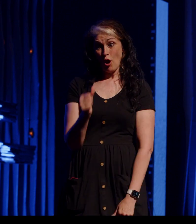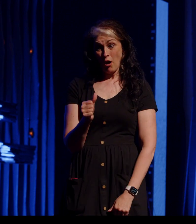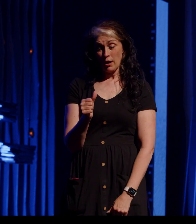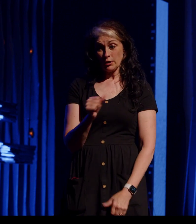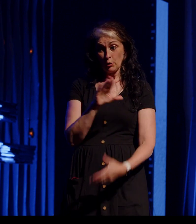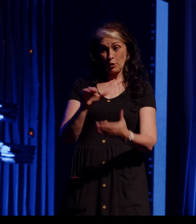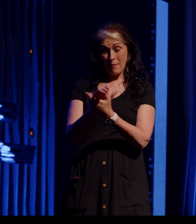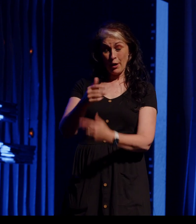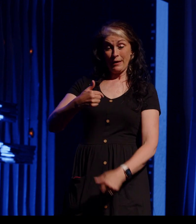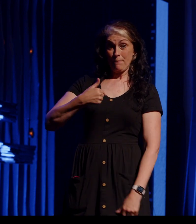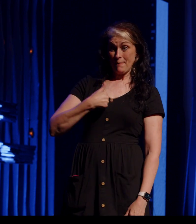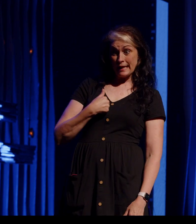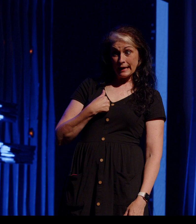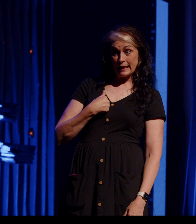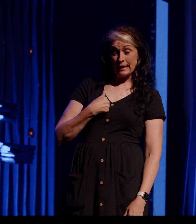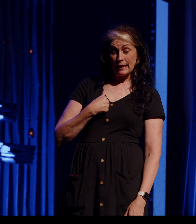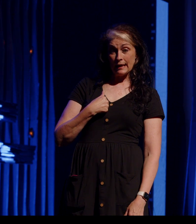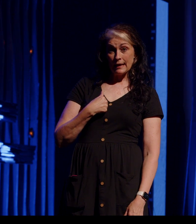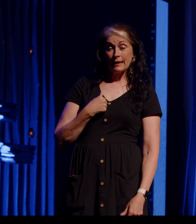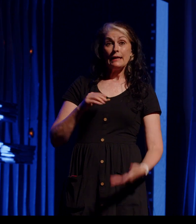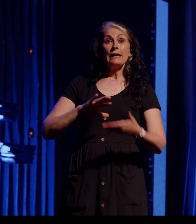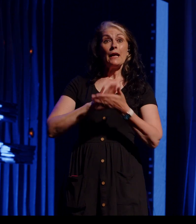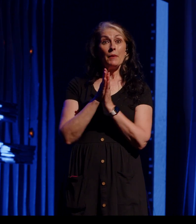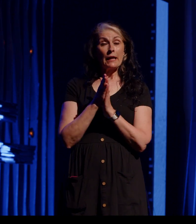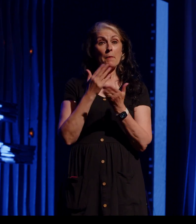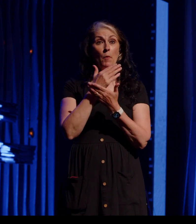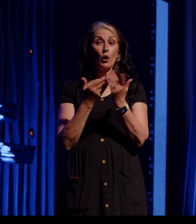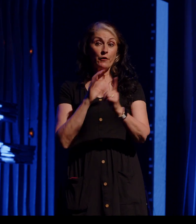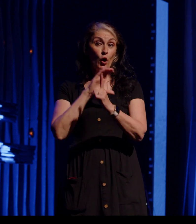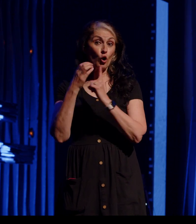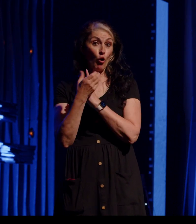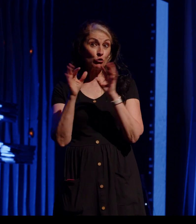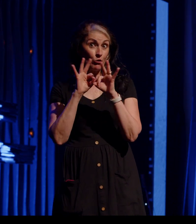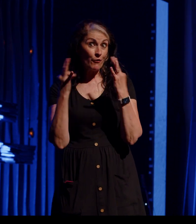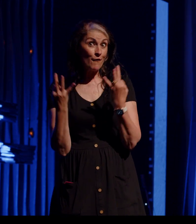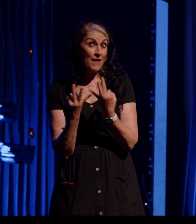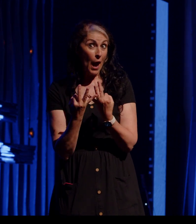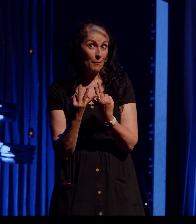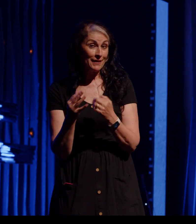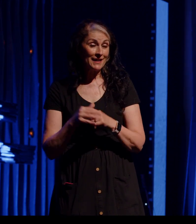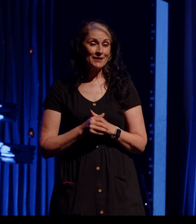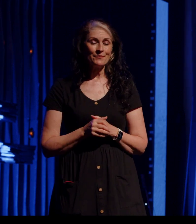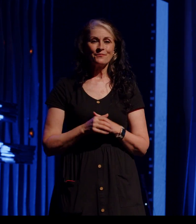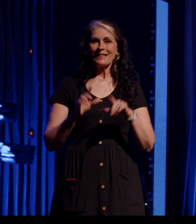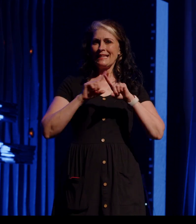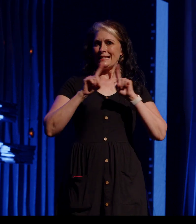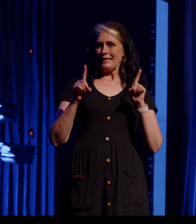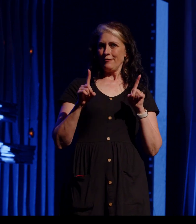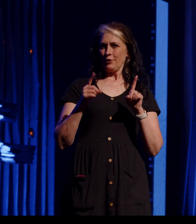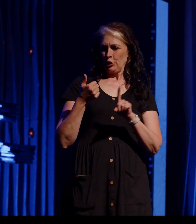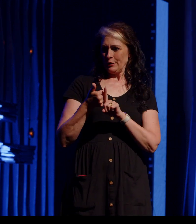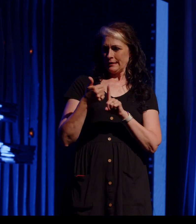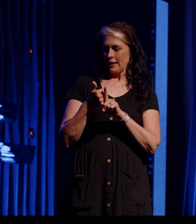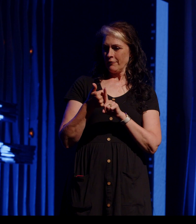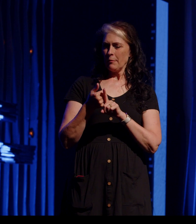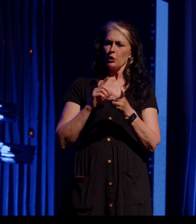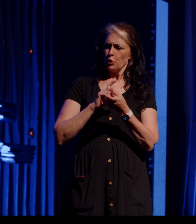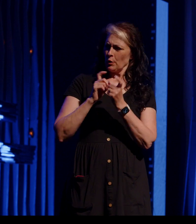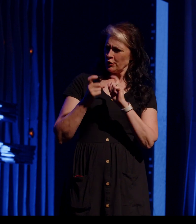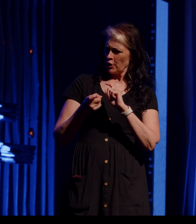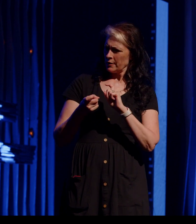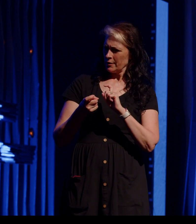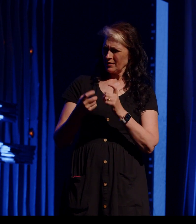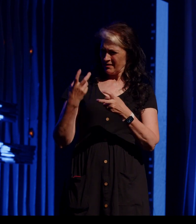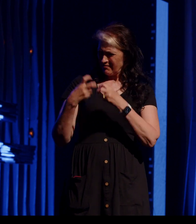when you married me, that became part of our culture of our family. Different, I think, for you, but you adjusted to it.